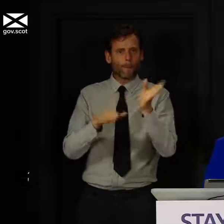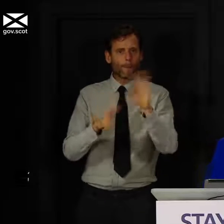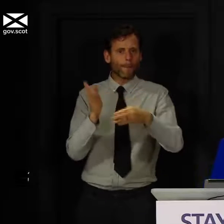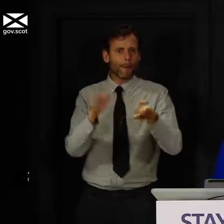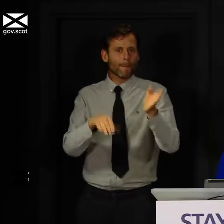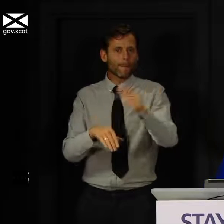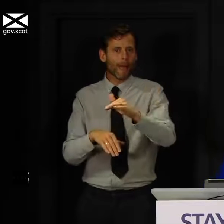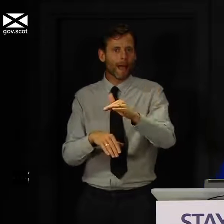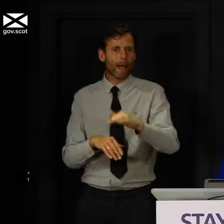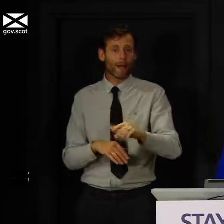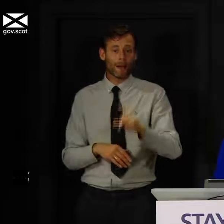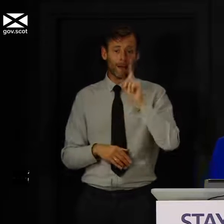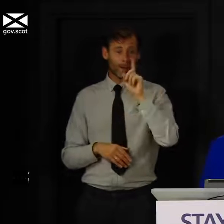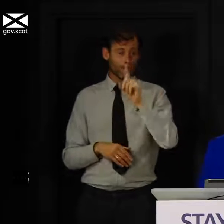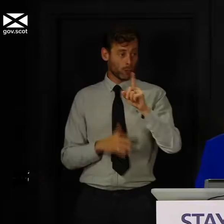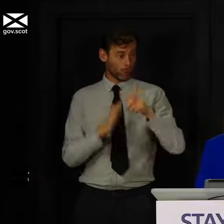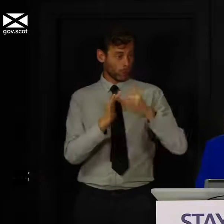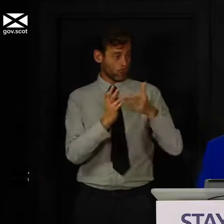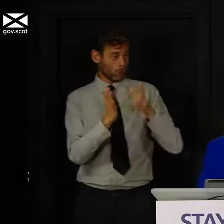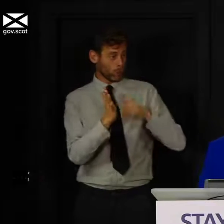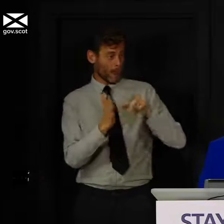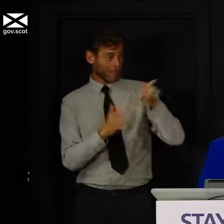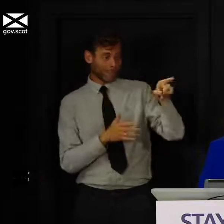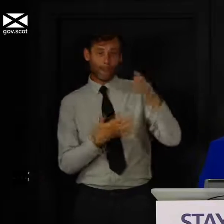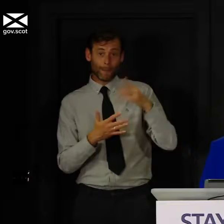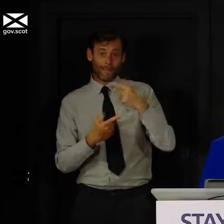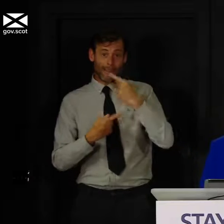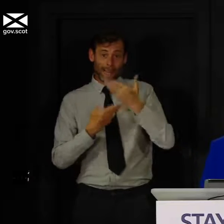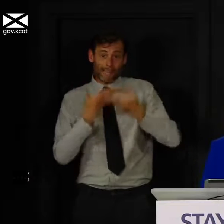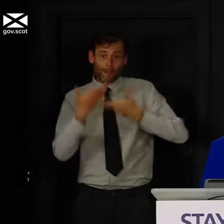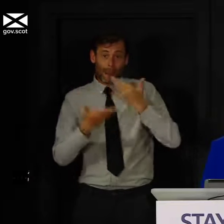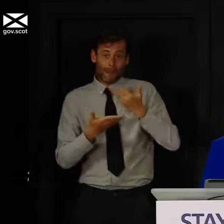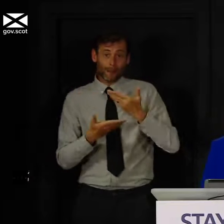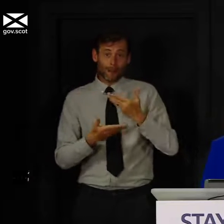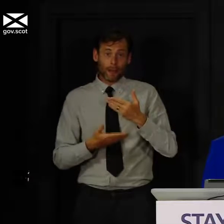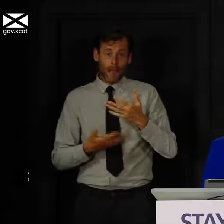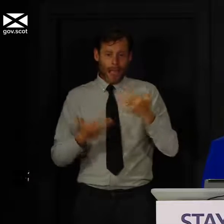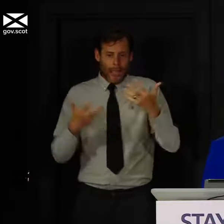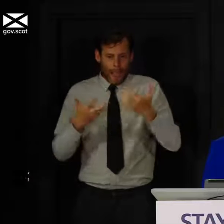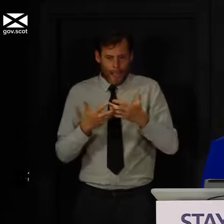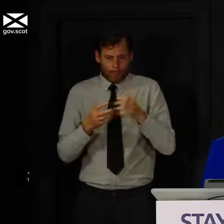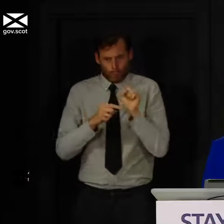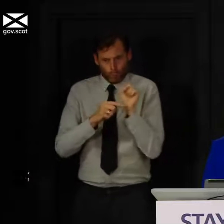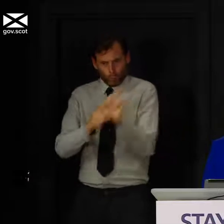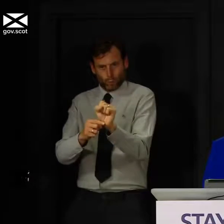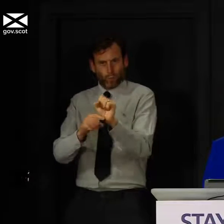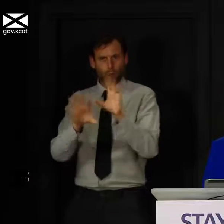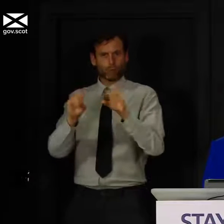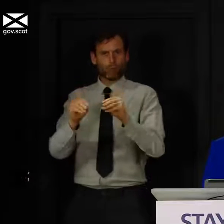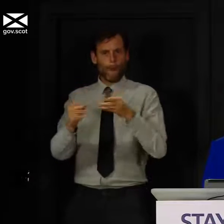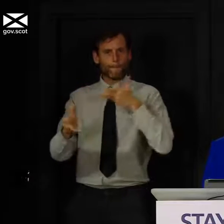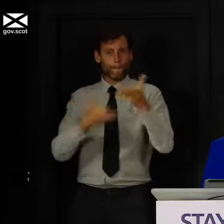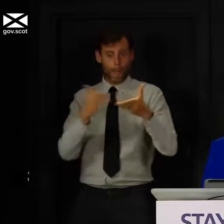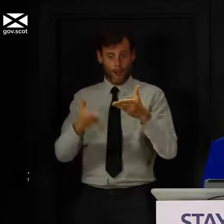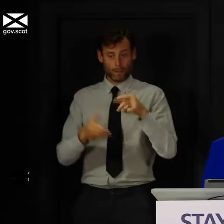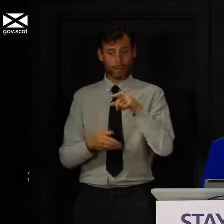some of which Jason has described, is already underway in our hospitals on the back of an excellent track record